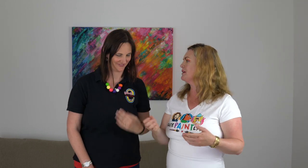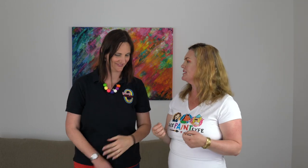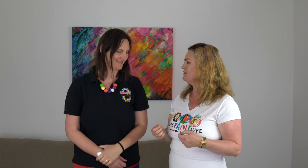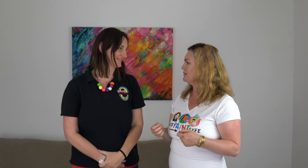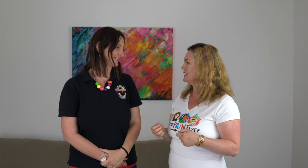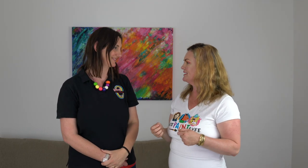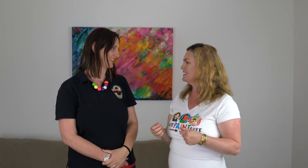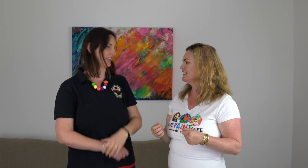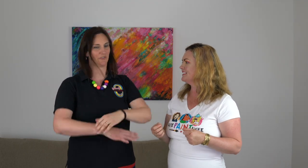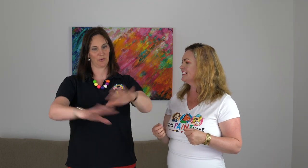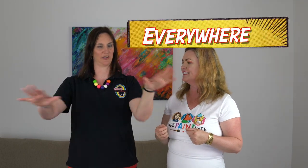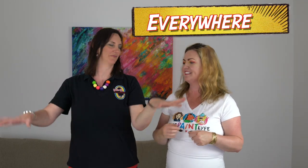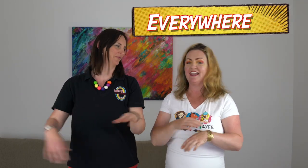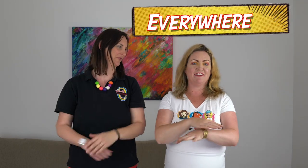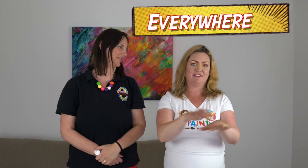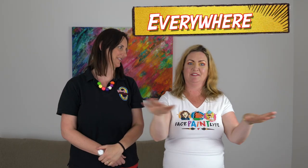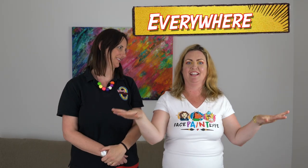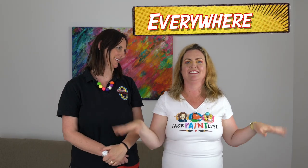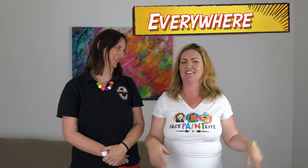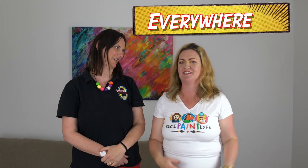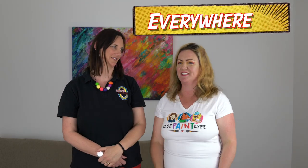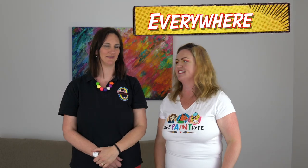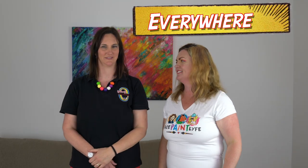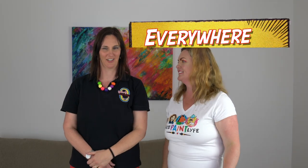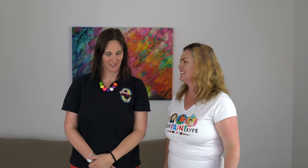What's everywhere? Everywhere. Everywhere. It's